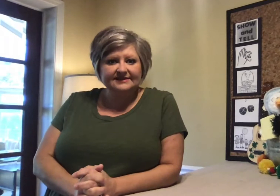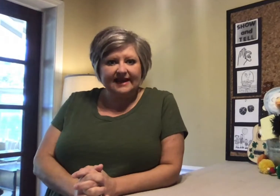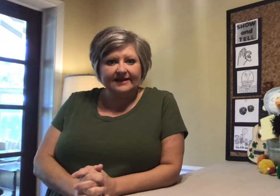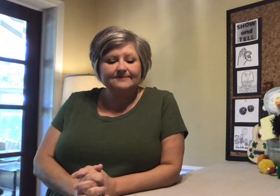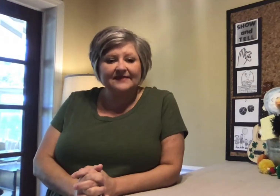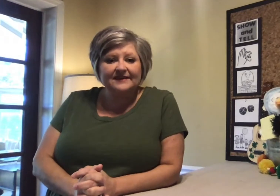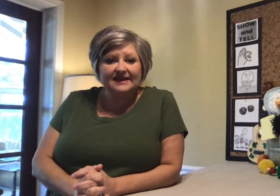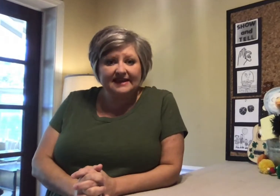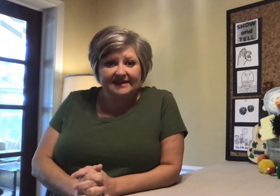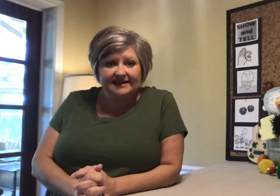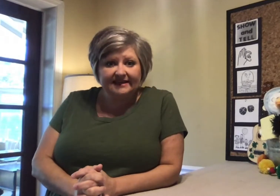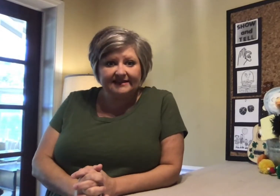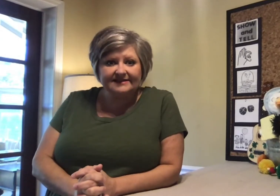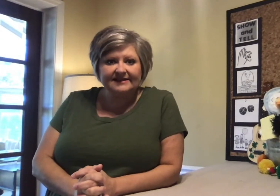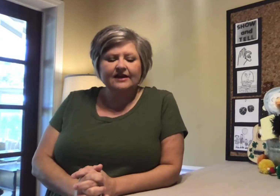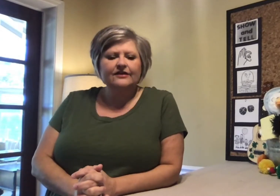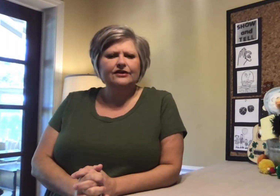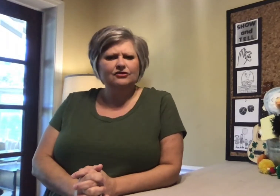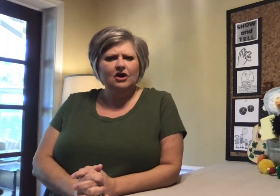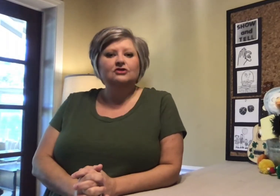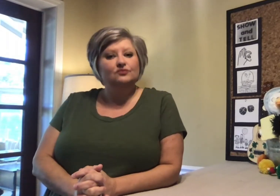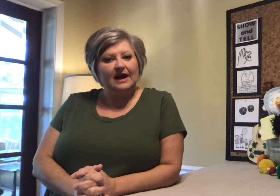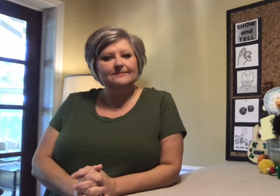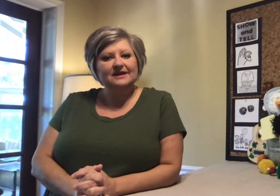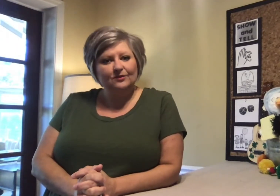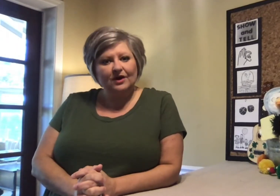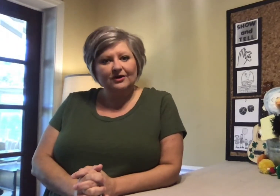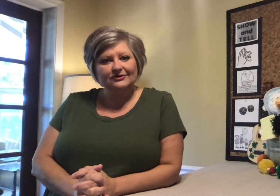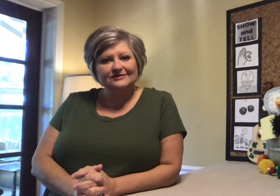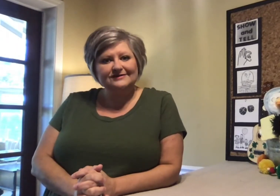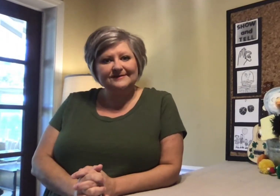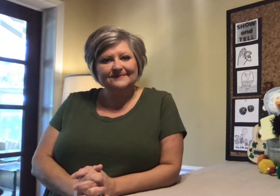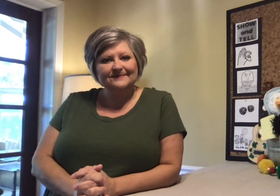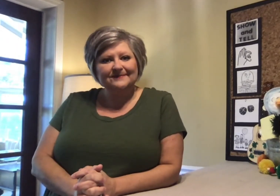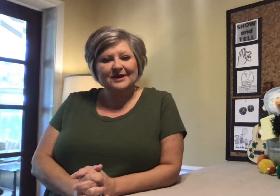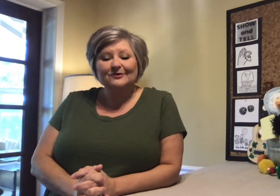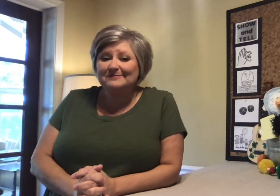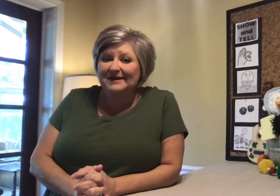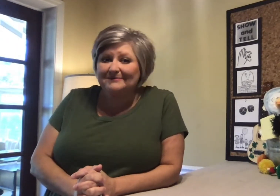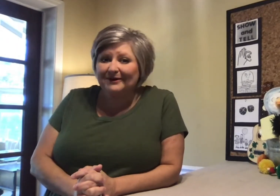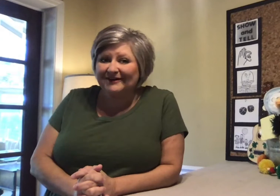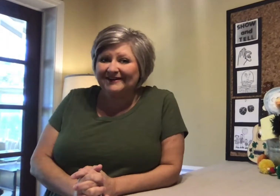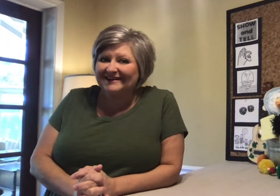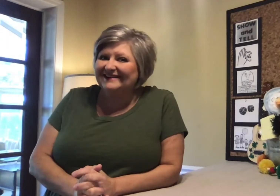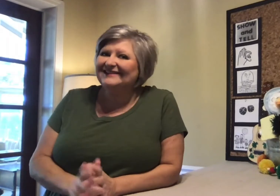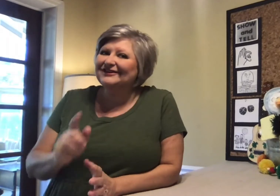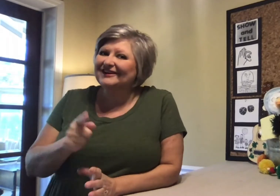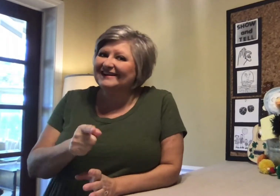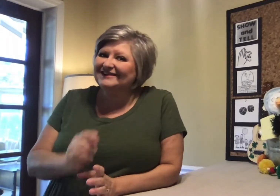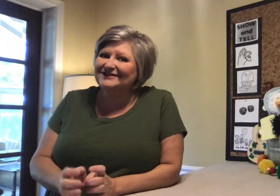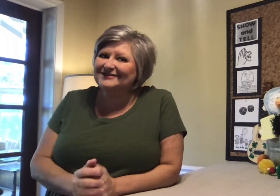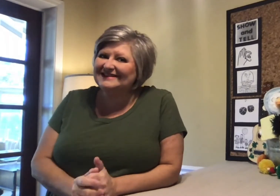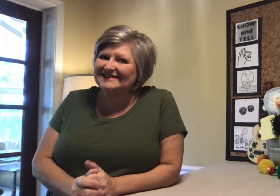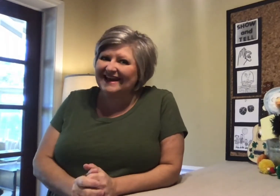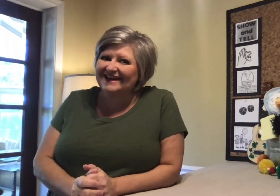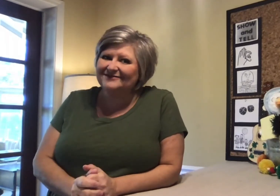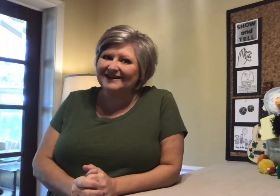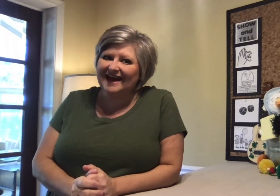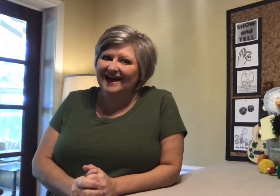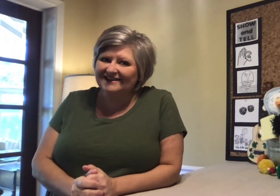same at the end. They're called rhyming words. Remember, you're going to do and say what I do